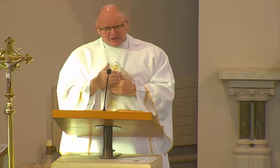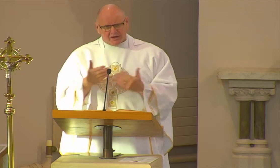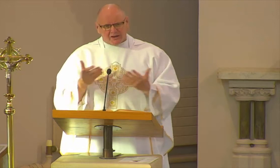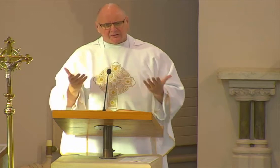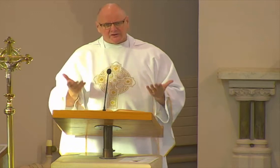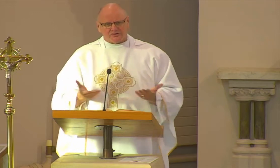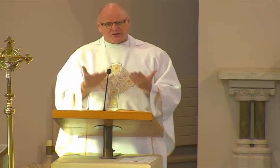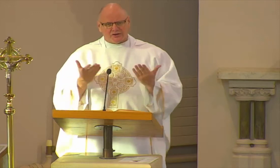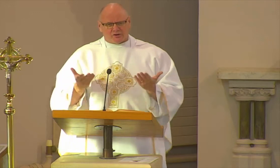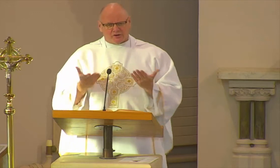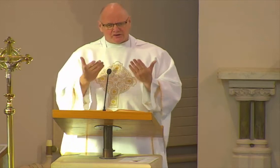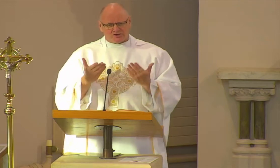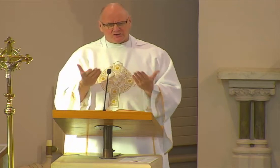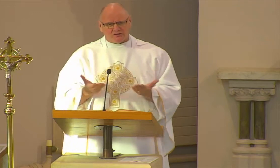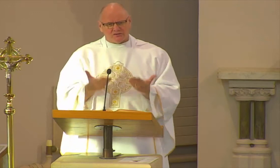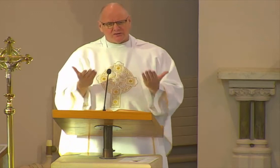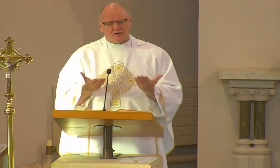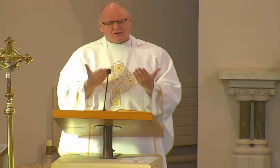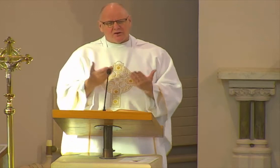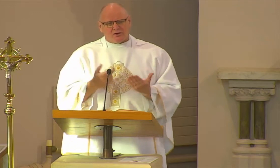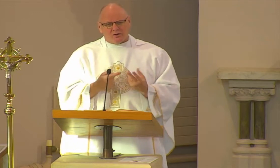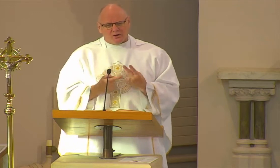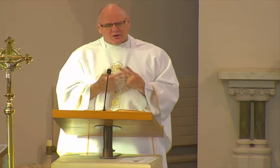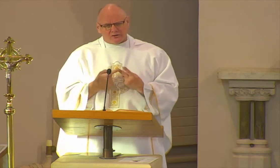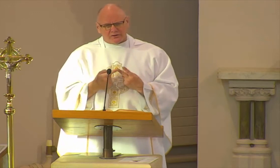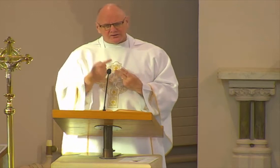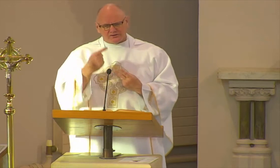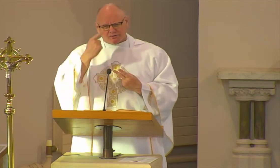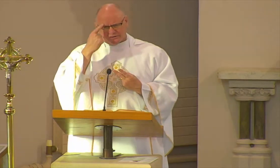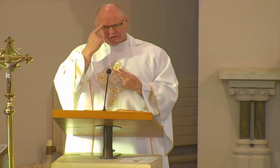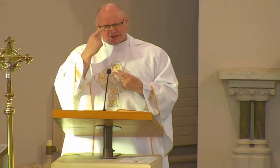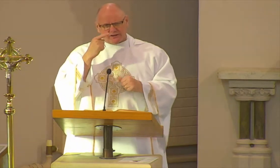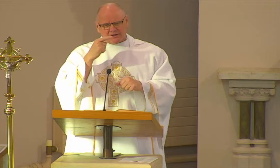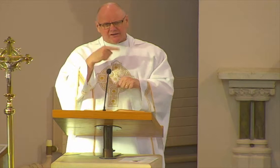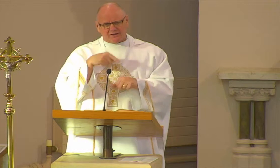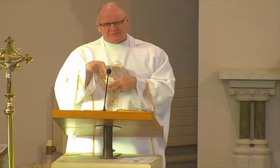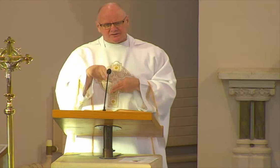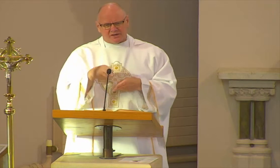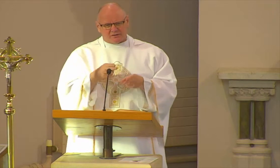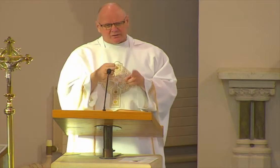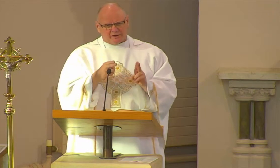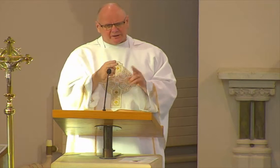Let us encourage others to think in this particular way.